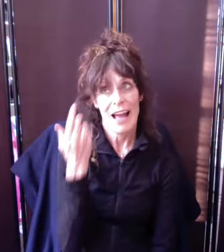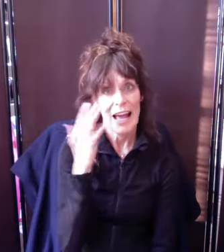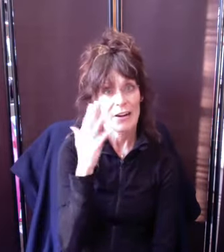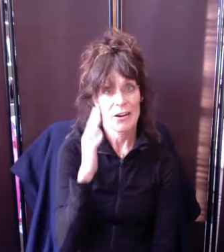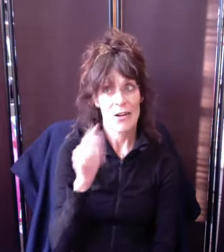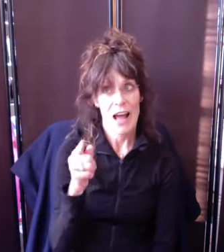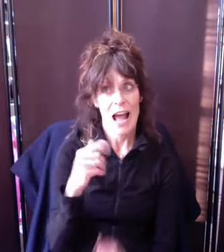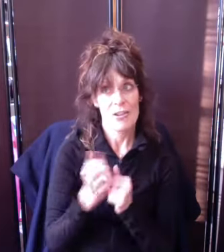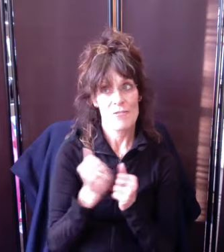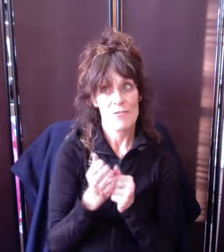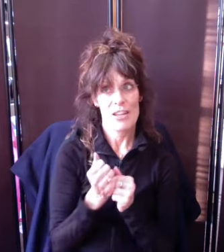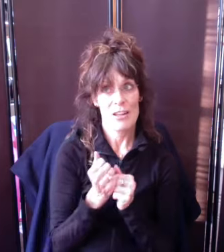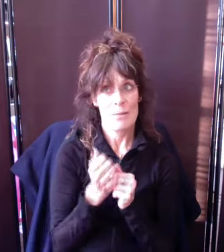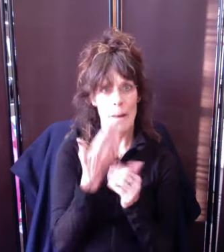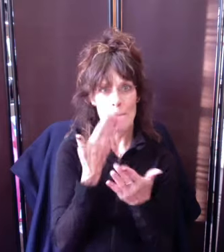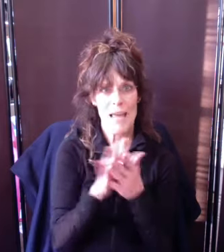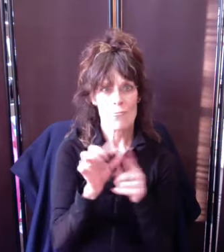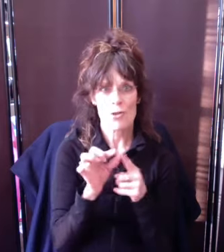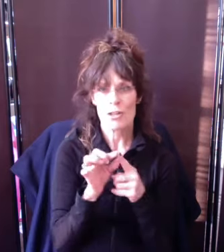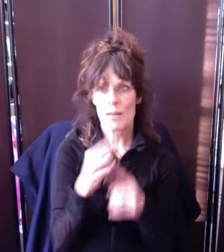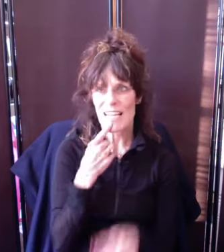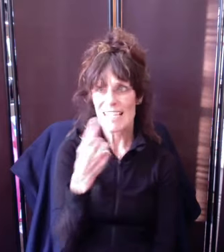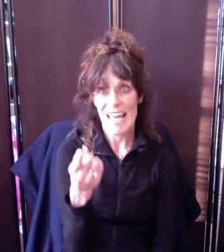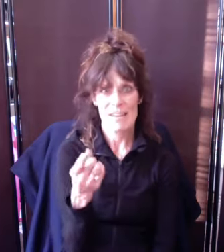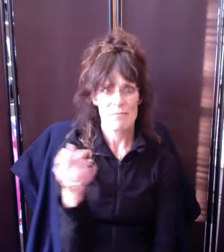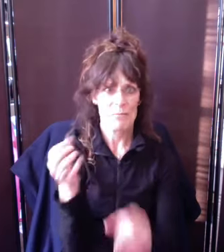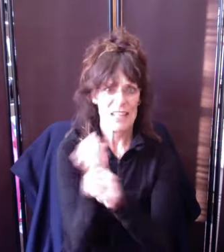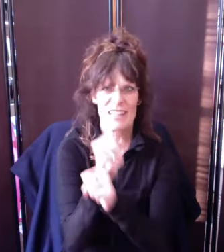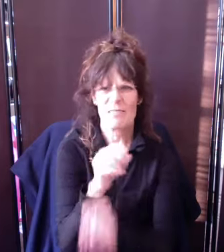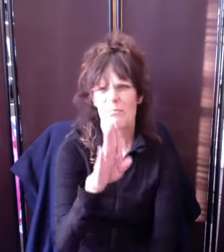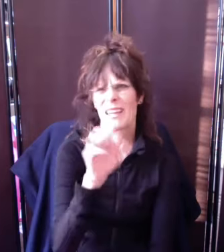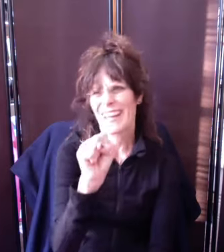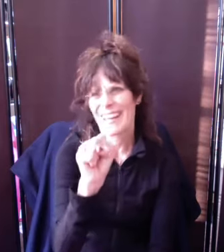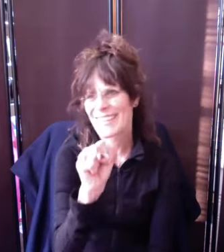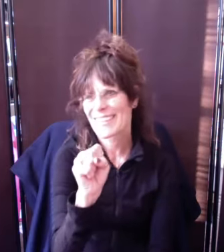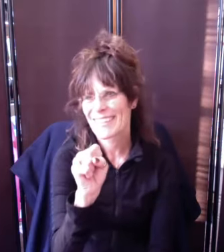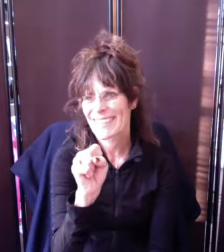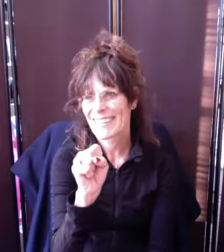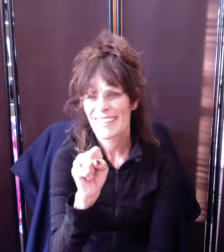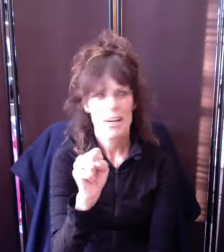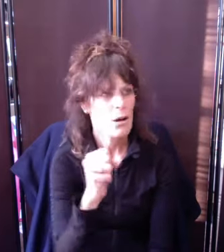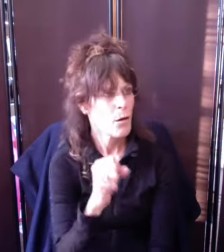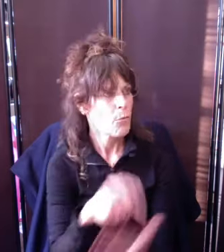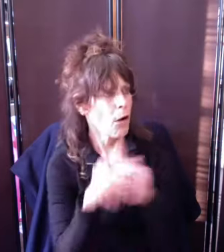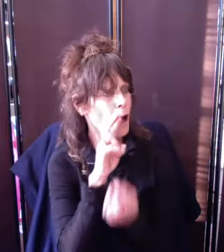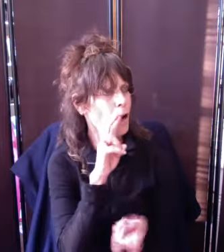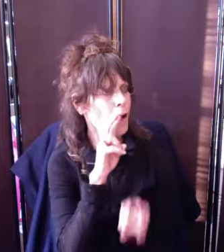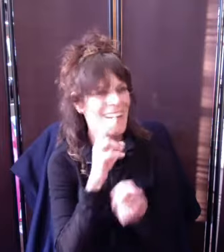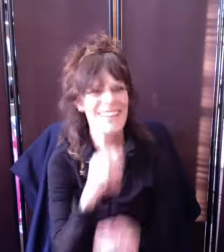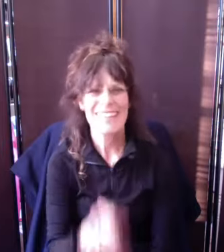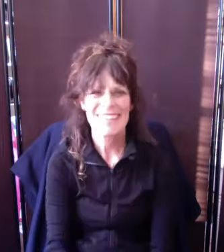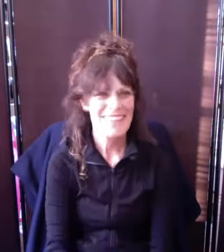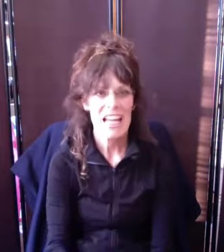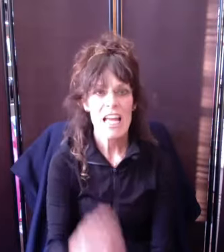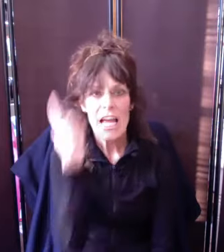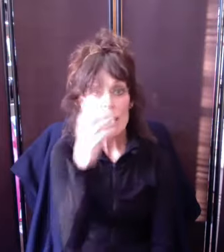so I won't say it exactly. But I basically said BS, okay? And she's like, what? Here's what it looks like when I really try my